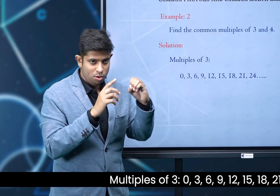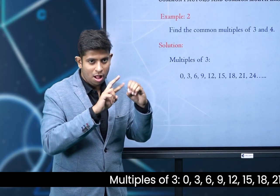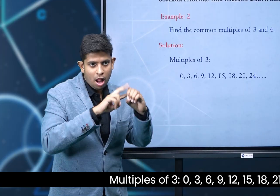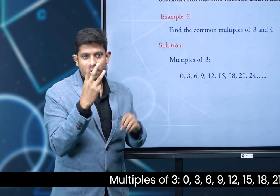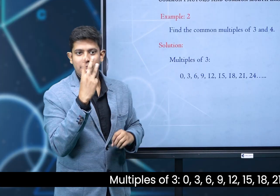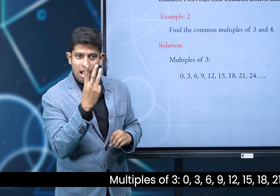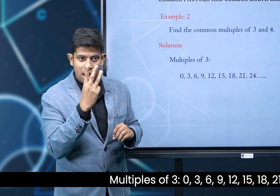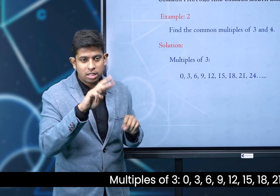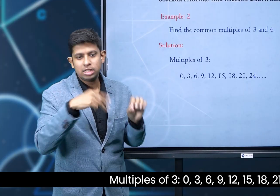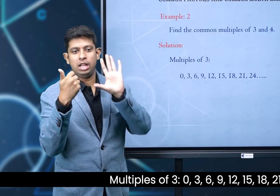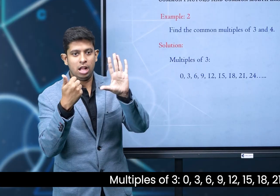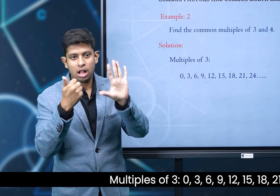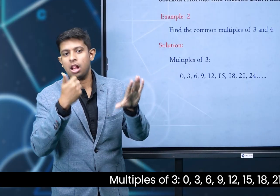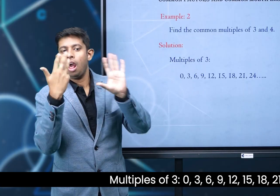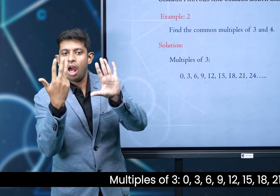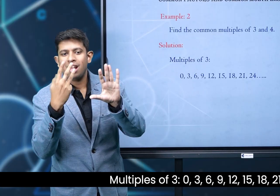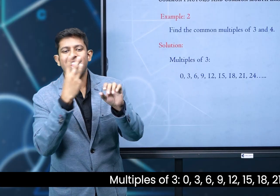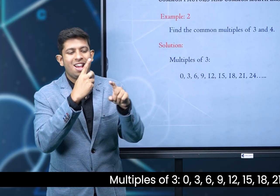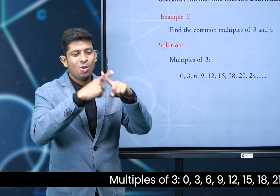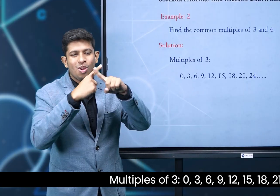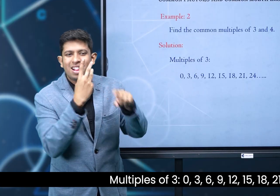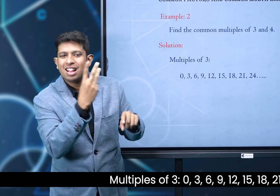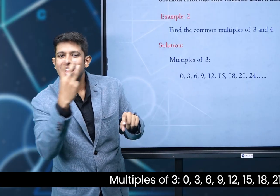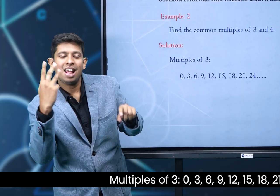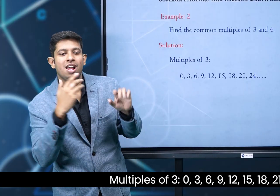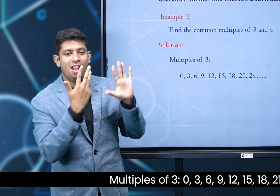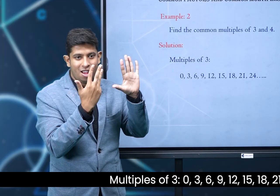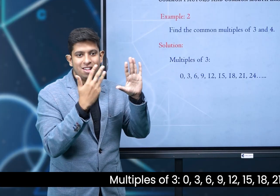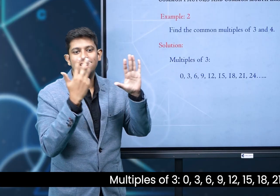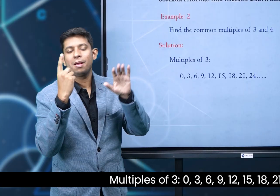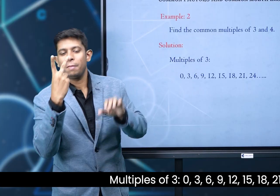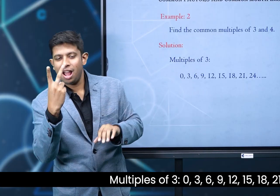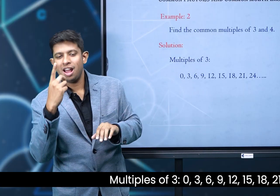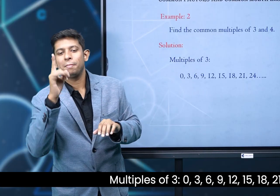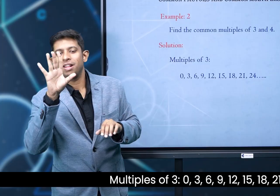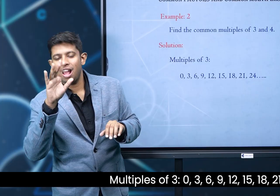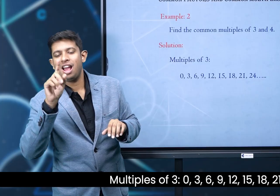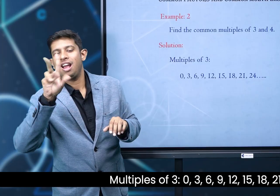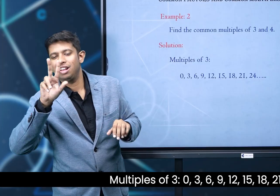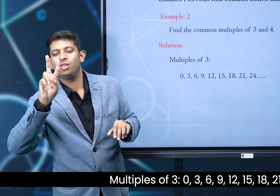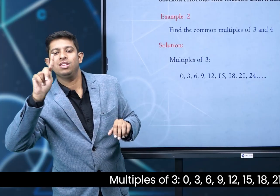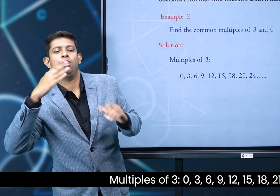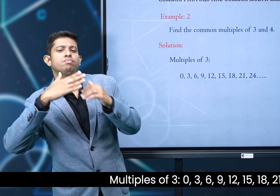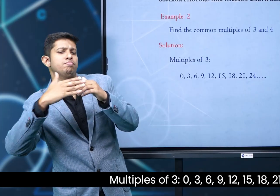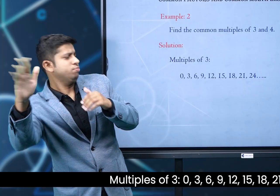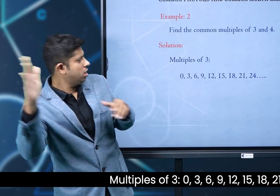0, 3, 6, 9, 12, 15, 18, 21 and 24.